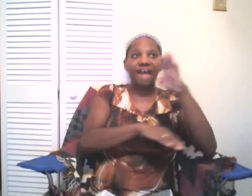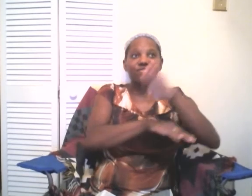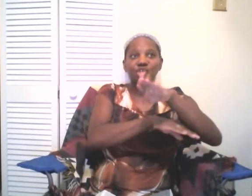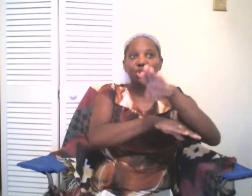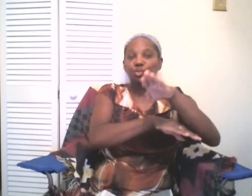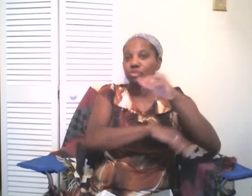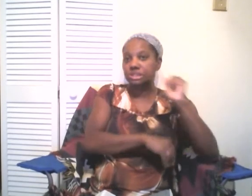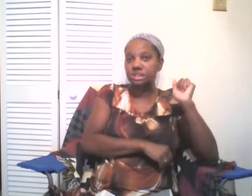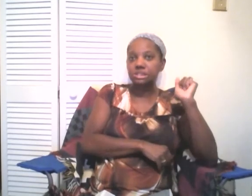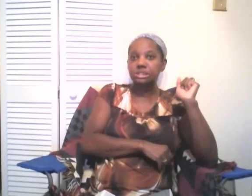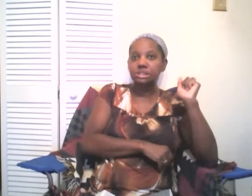afternoons.